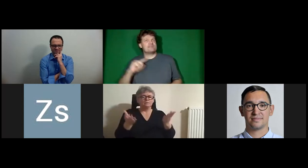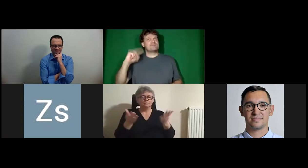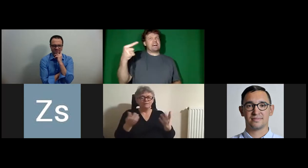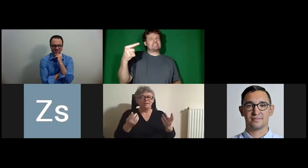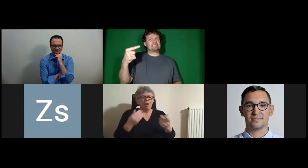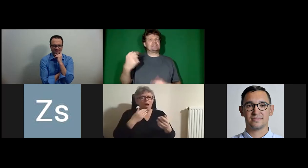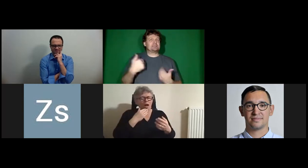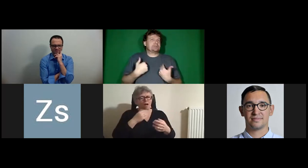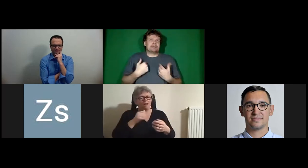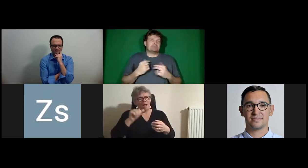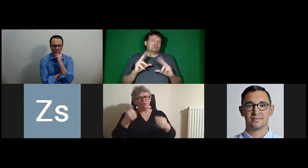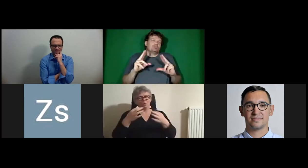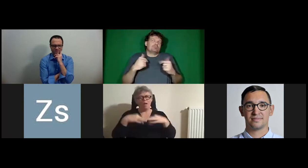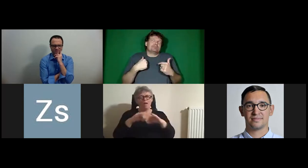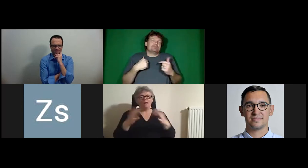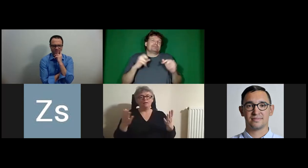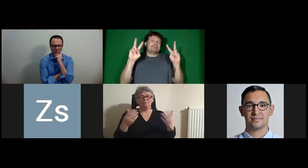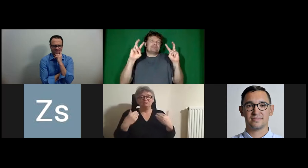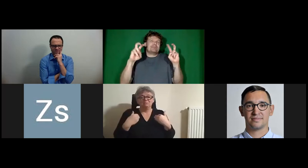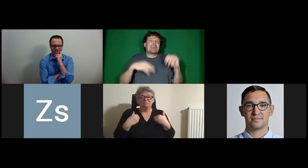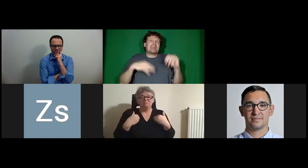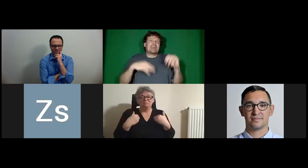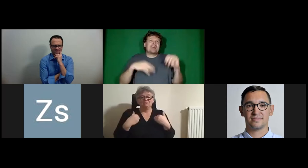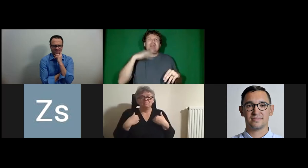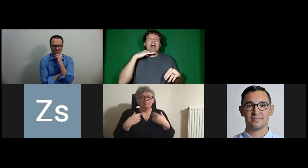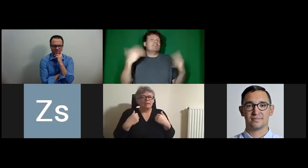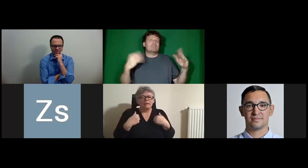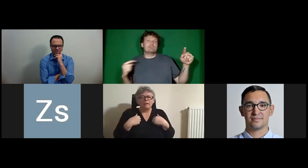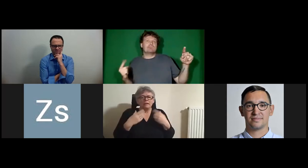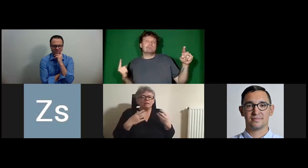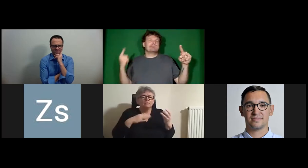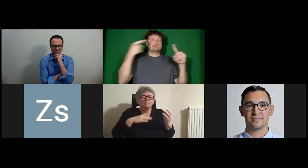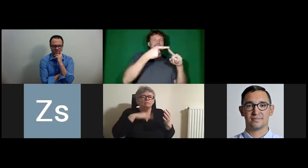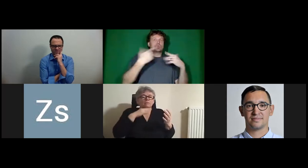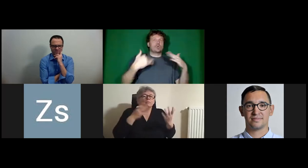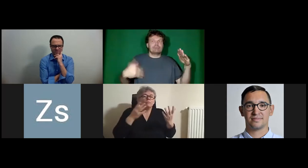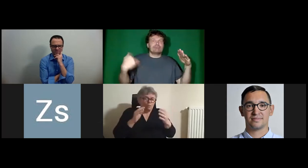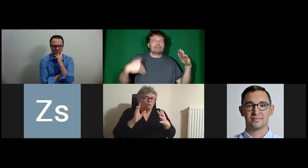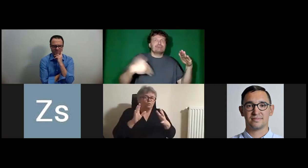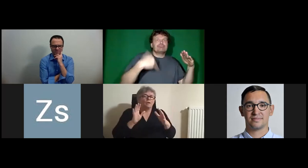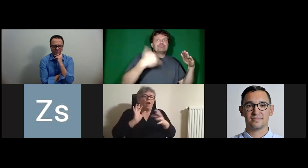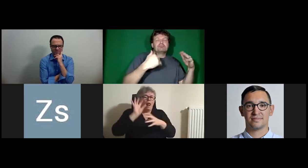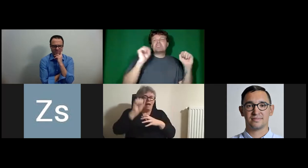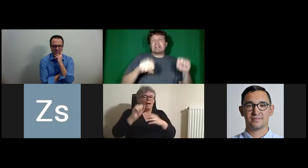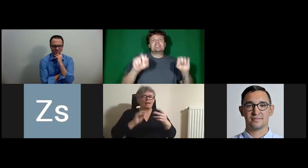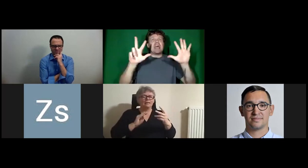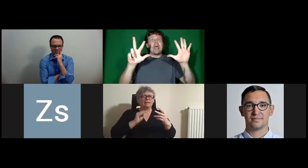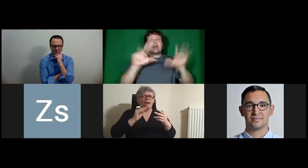But she just wanted to be first. She didn't do it for the love of dancing.